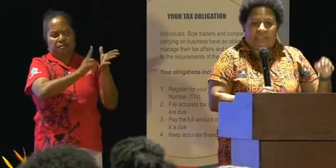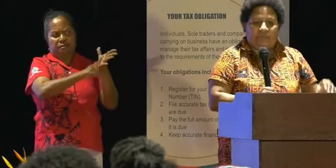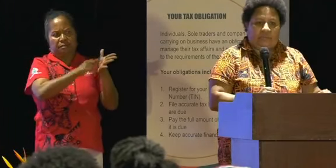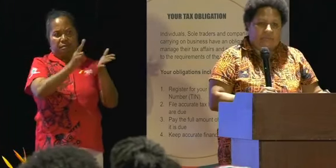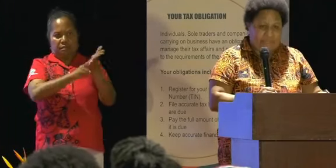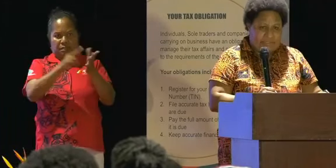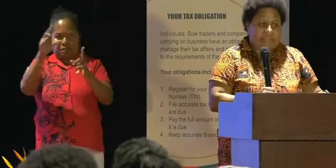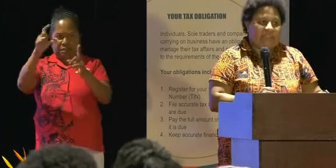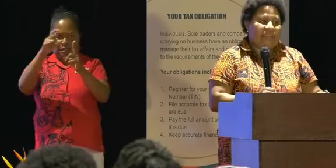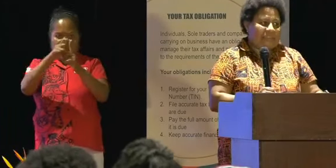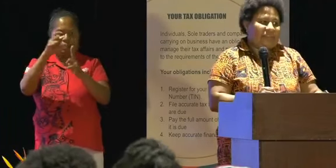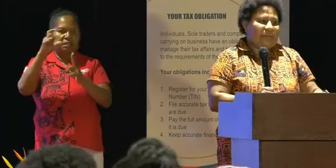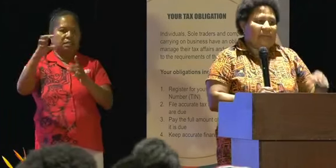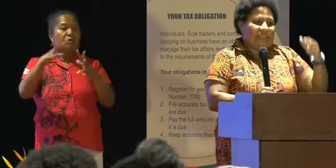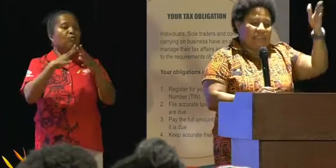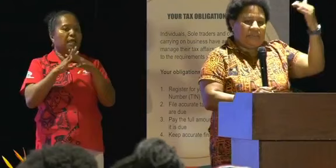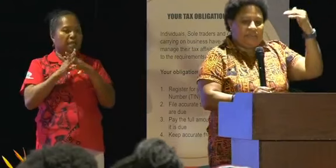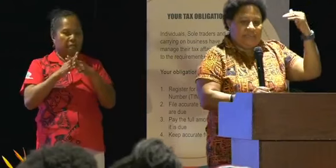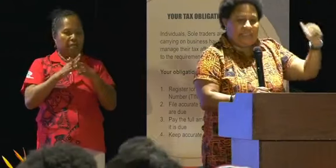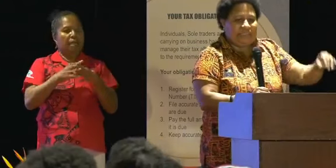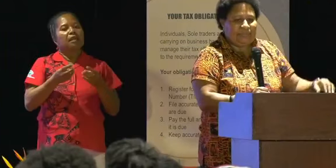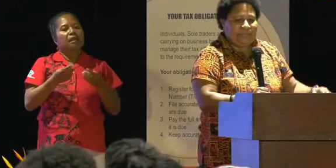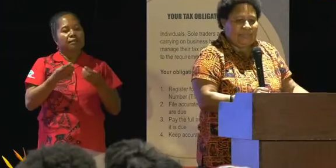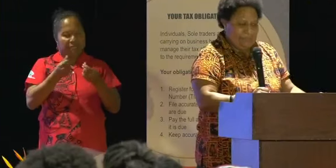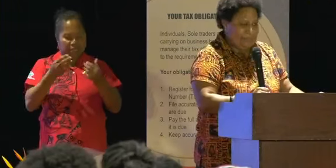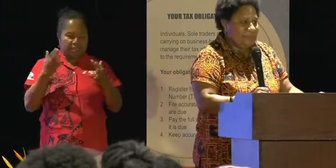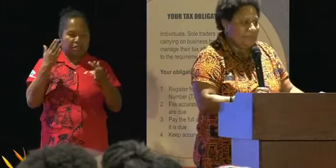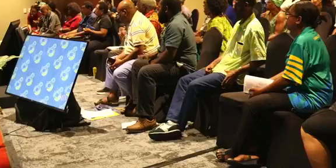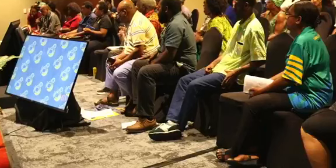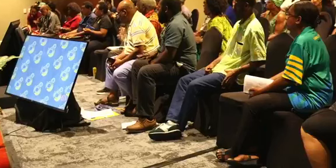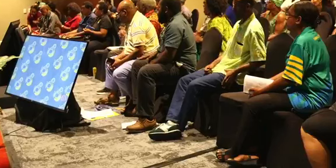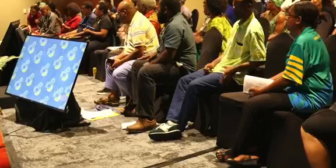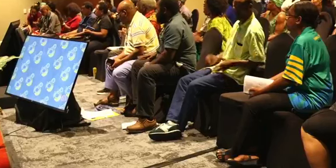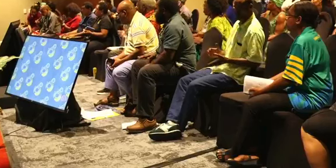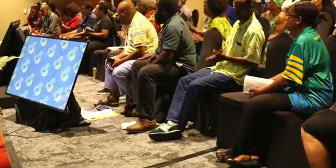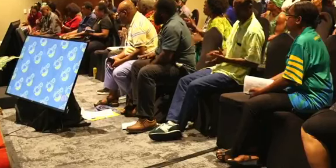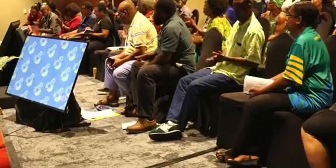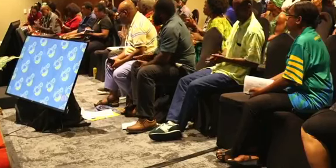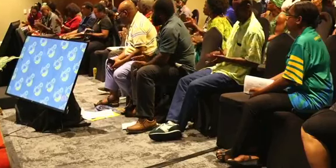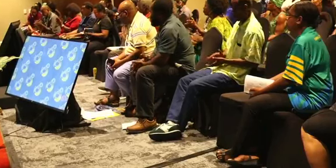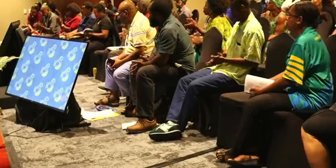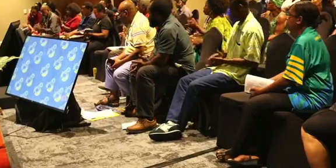lo City Hall office. Yes, samba isi lo you accessing lab.